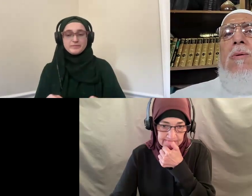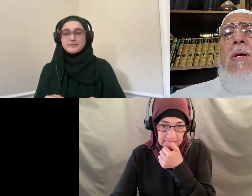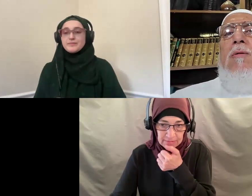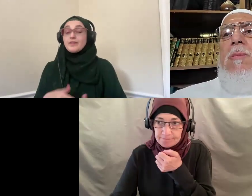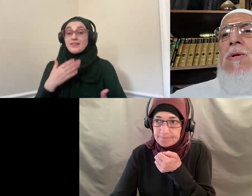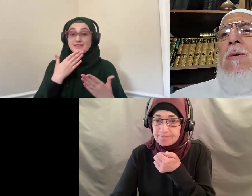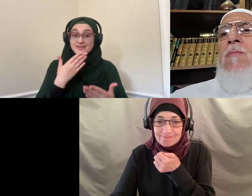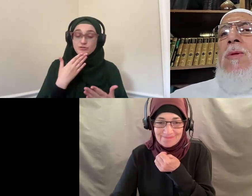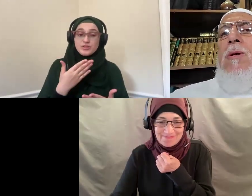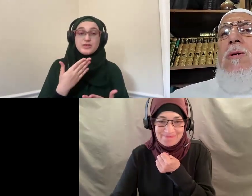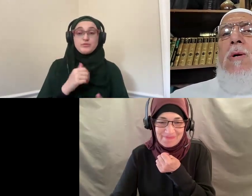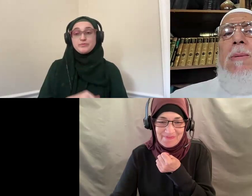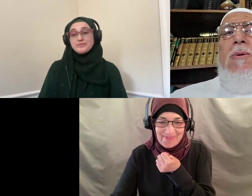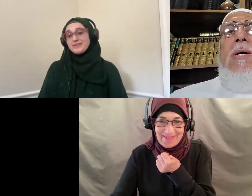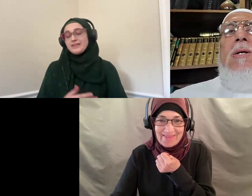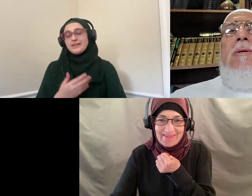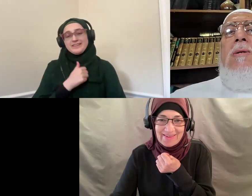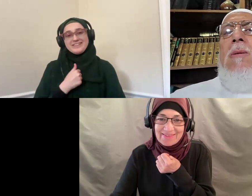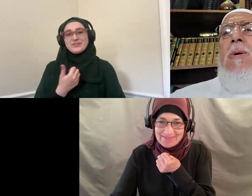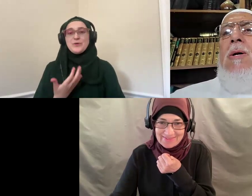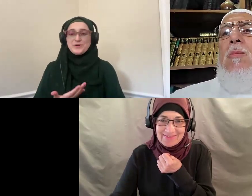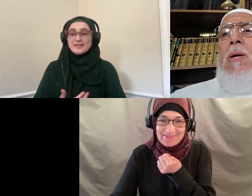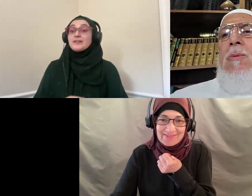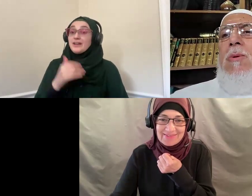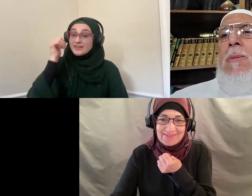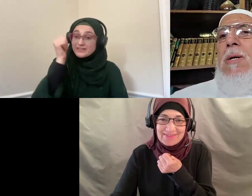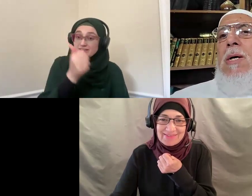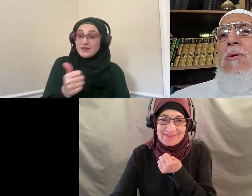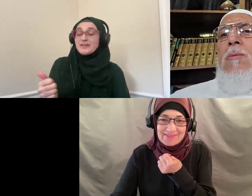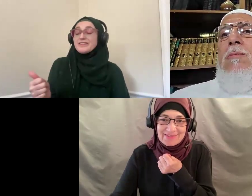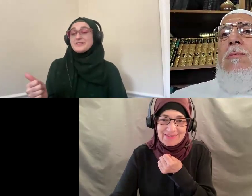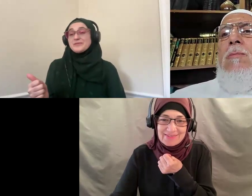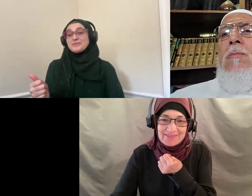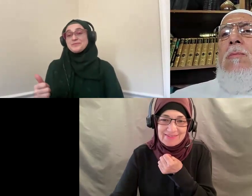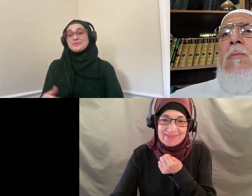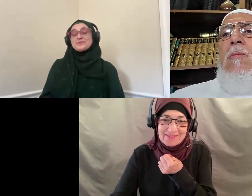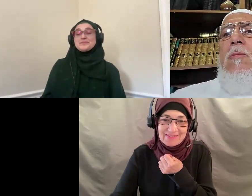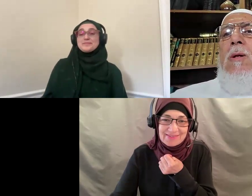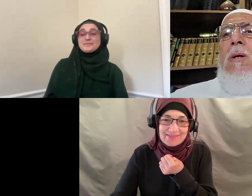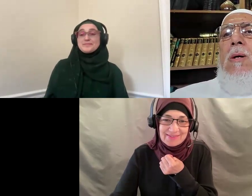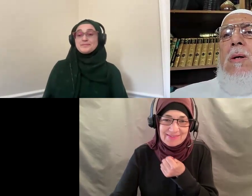Thank you. Thank you very much. Sorry about that. Assalamu alaikum wa rahmatullahi wa barakatuh.